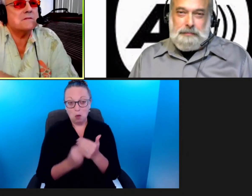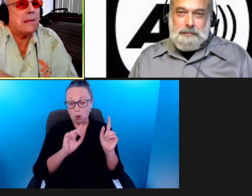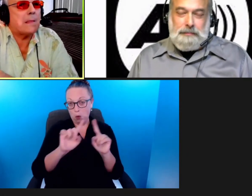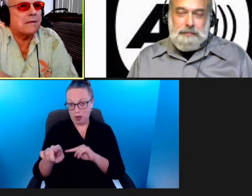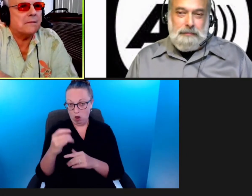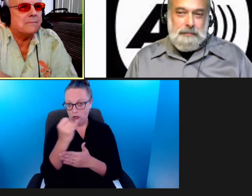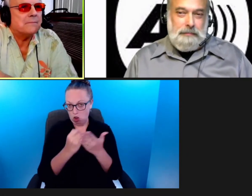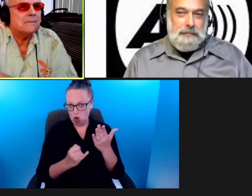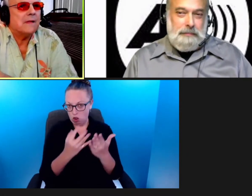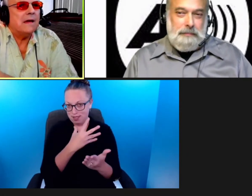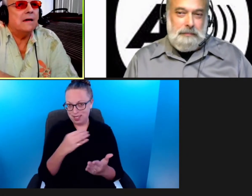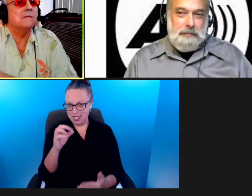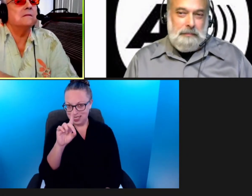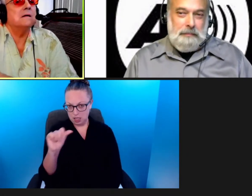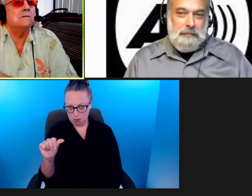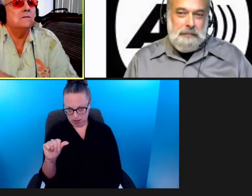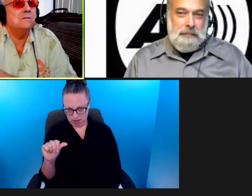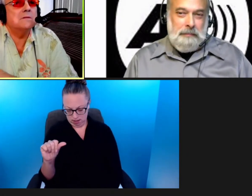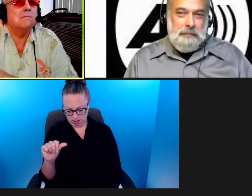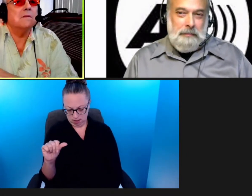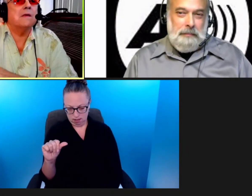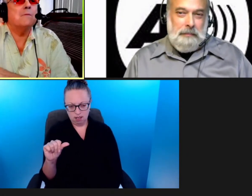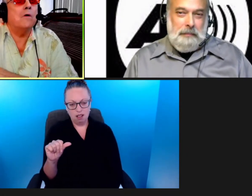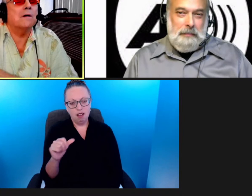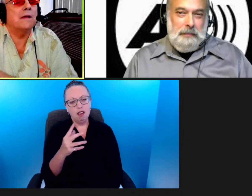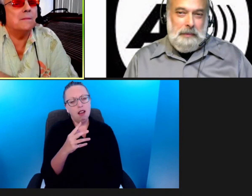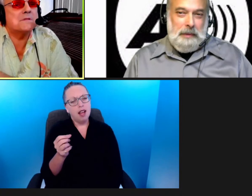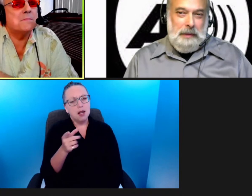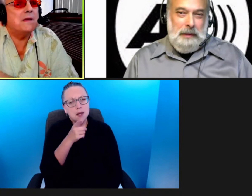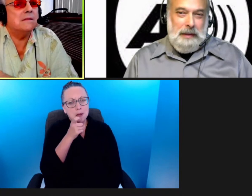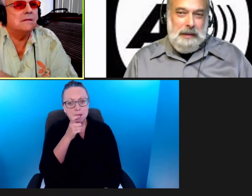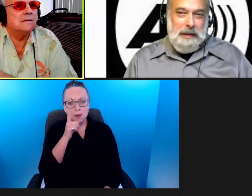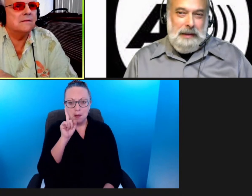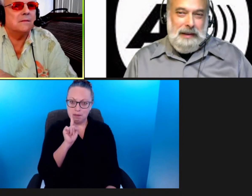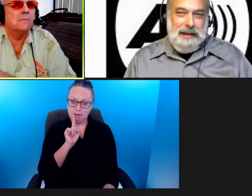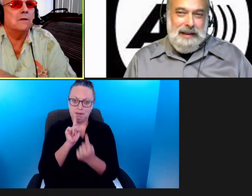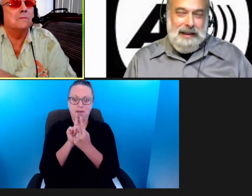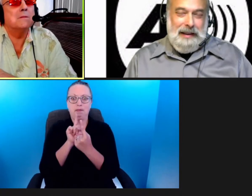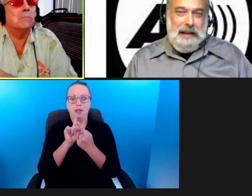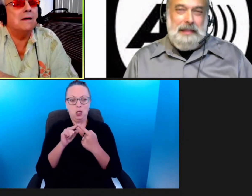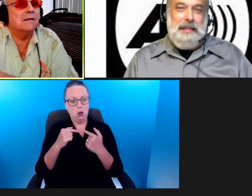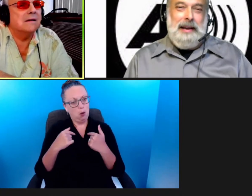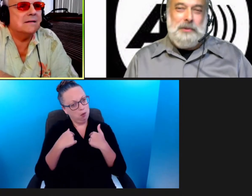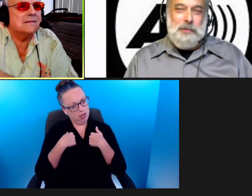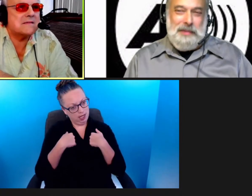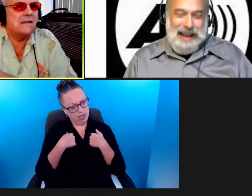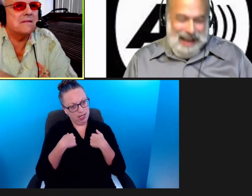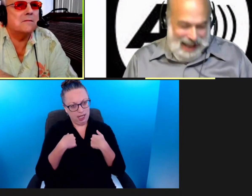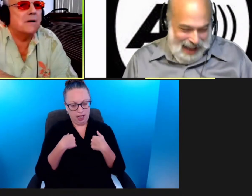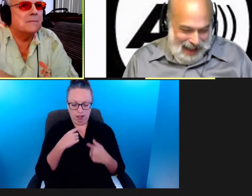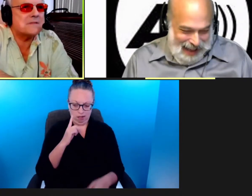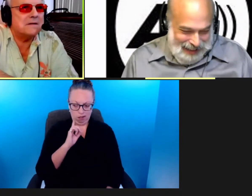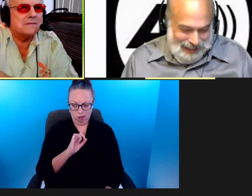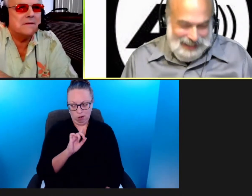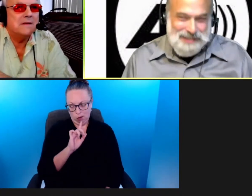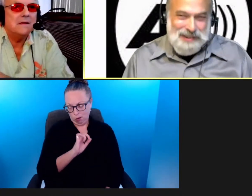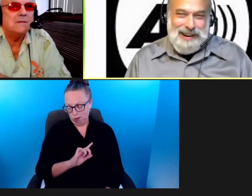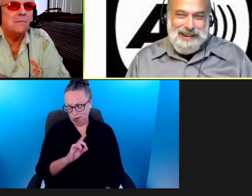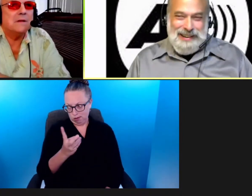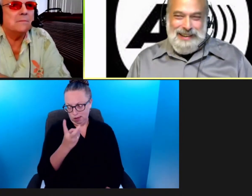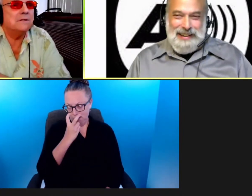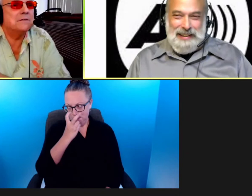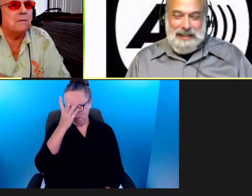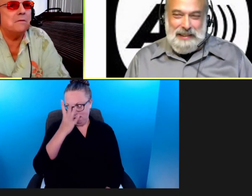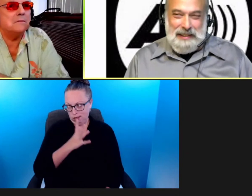and disability. And who came walking up to me, the lonely blind guy standing there by himself? That's